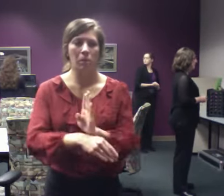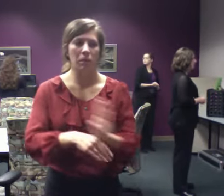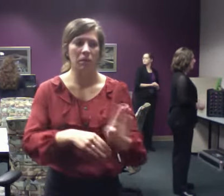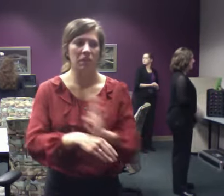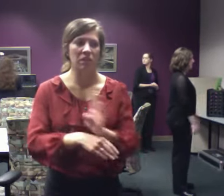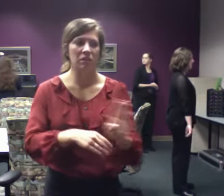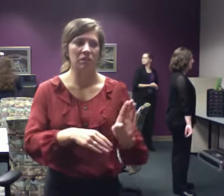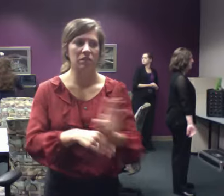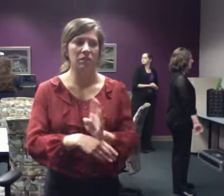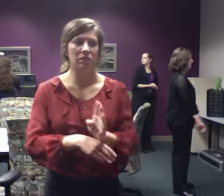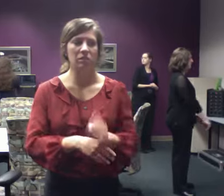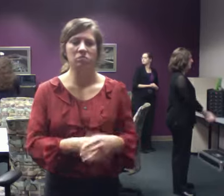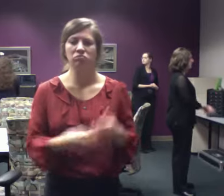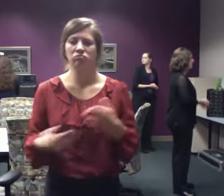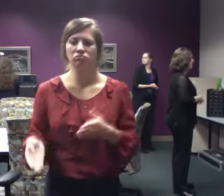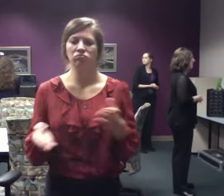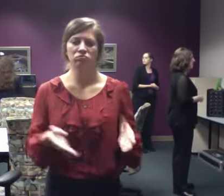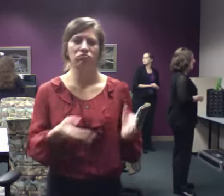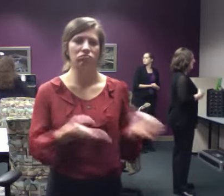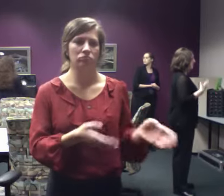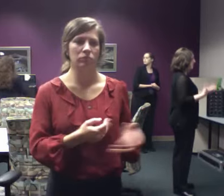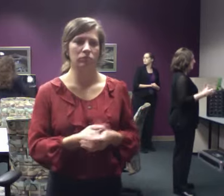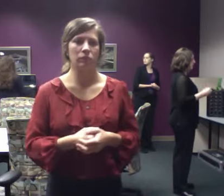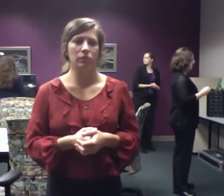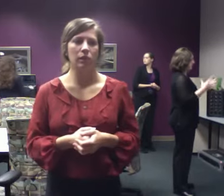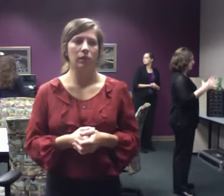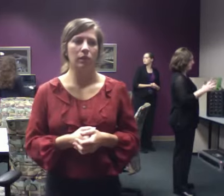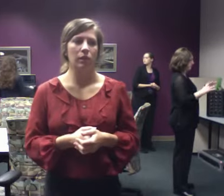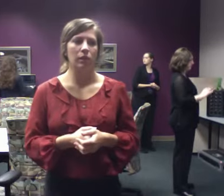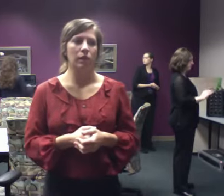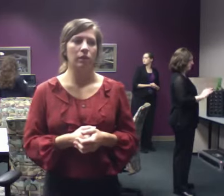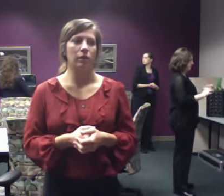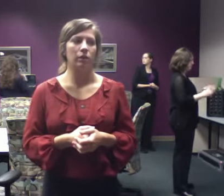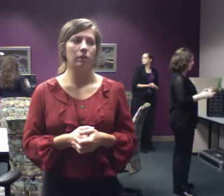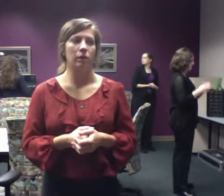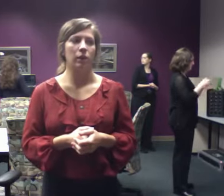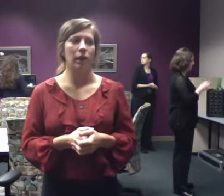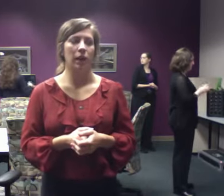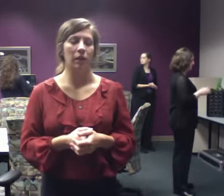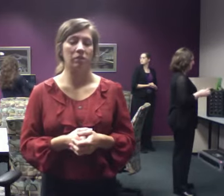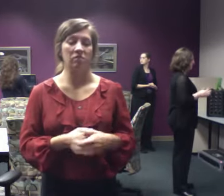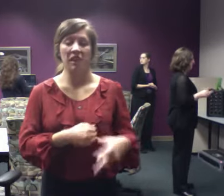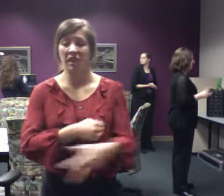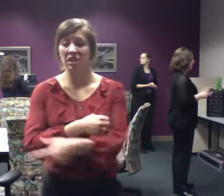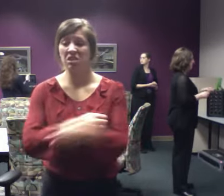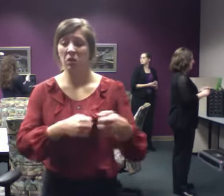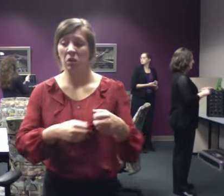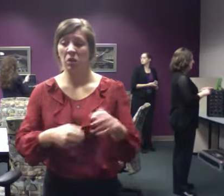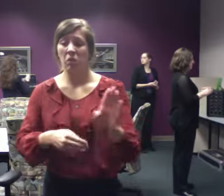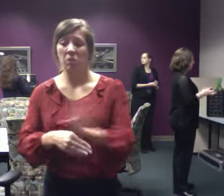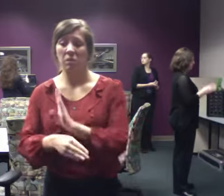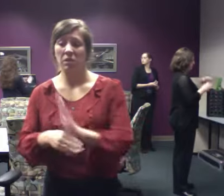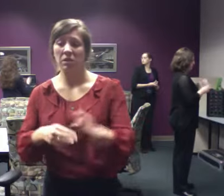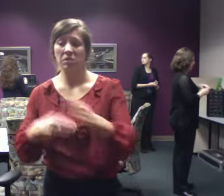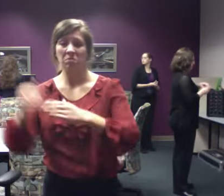Russian trains and shipped it back and started their own factories. So they shredded Eastern Germany and Eastern